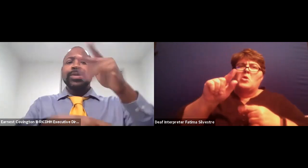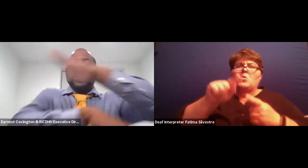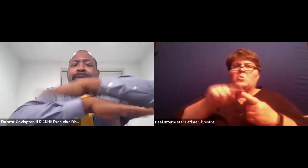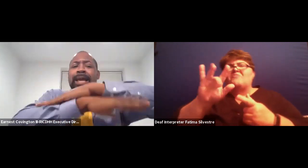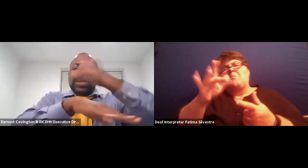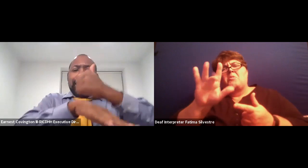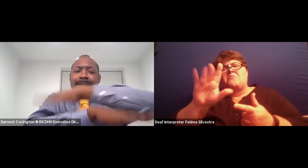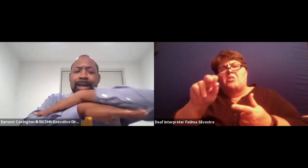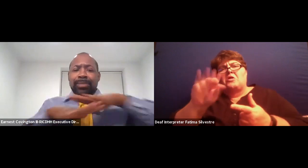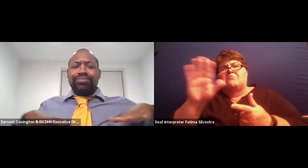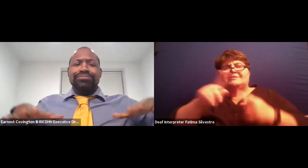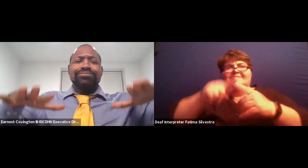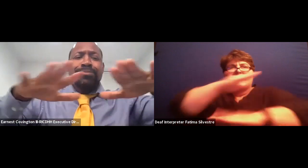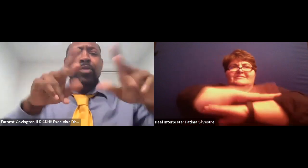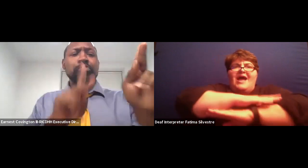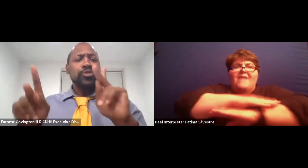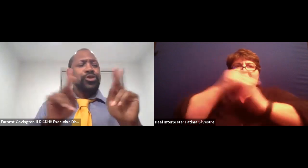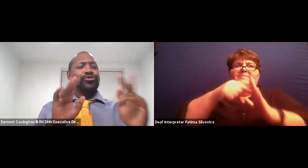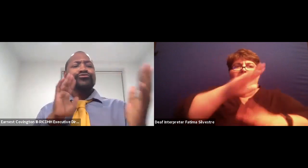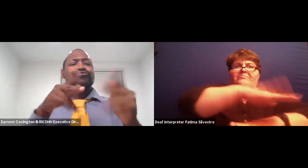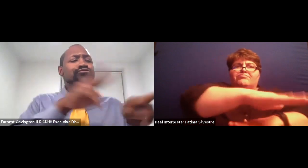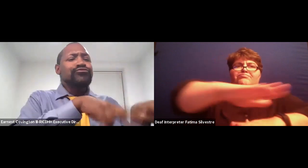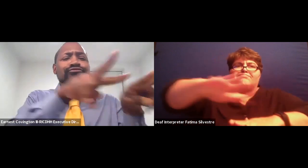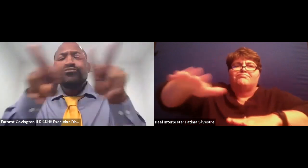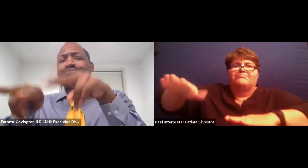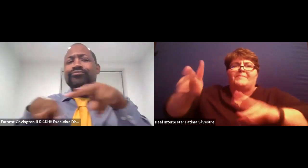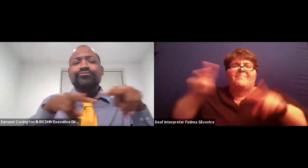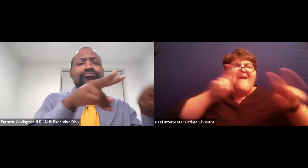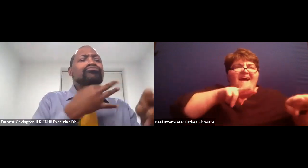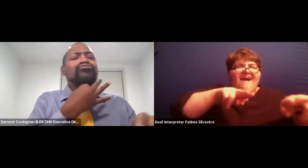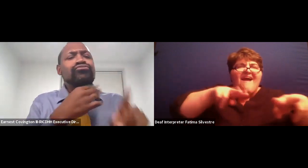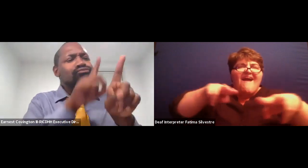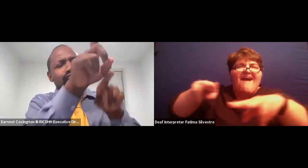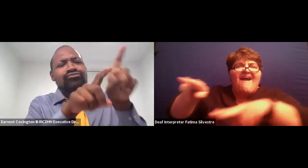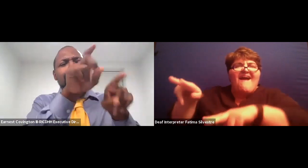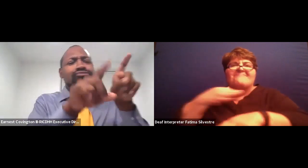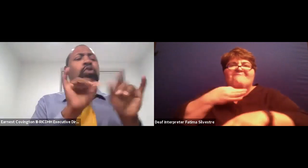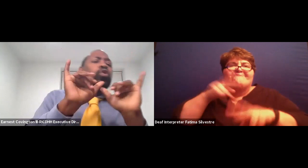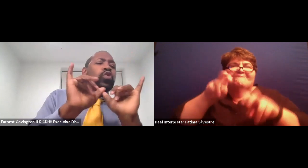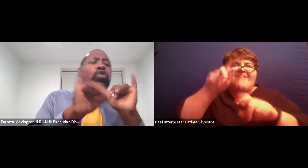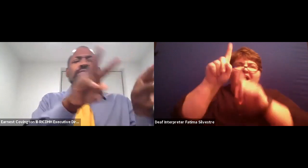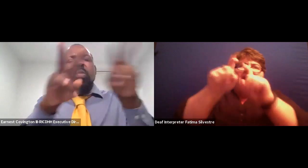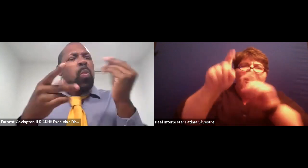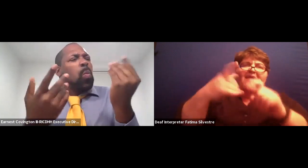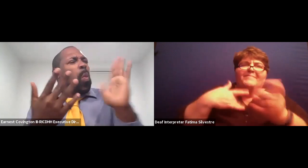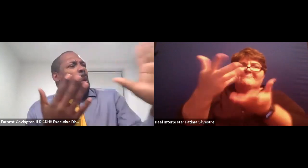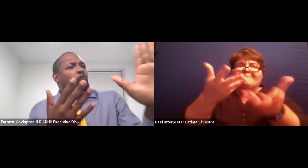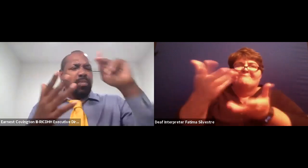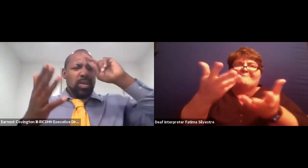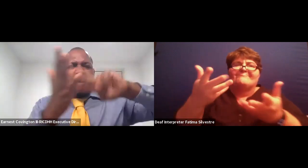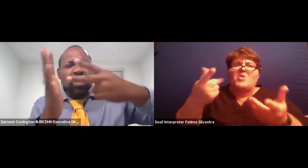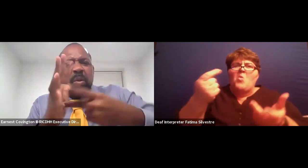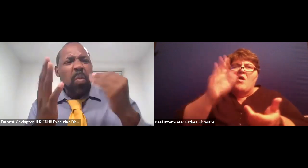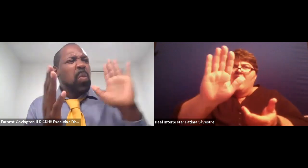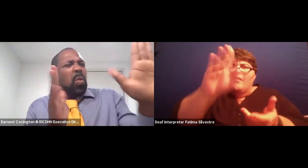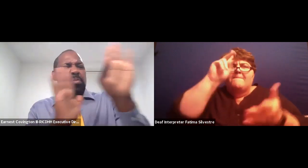at least 20 or 30 exhibitors. Everyone set up a table and the audience was allowed to go and look